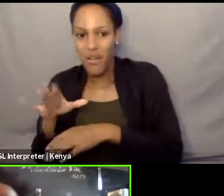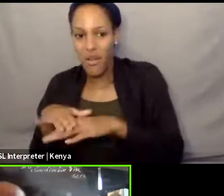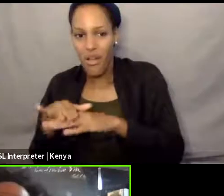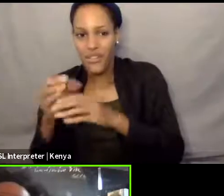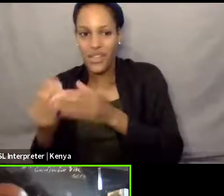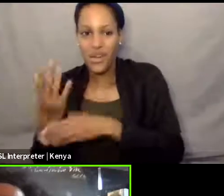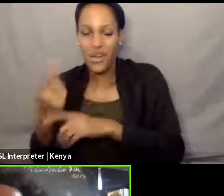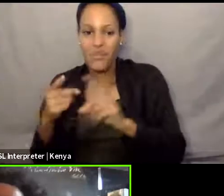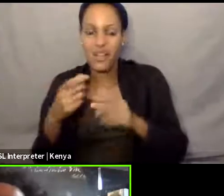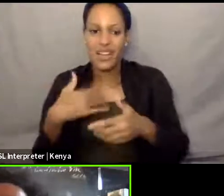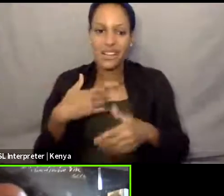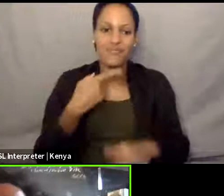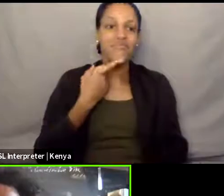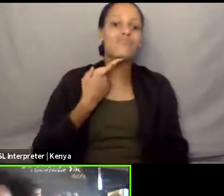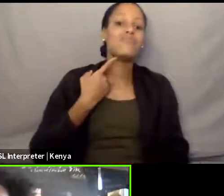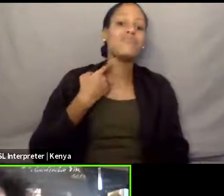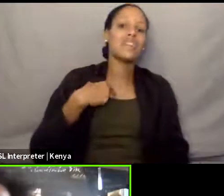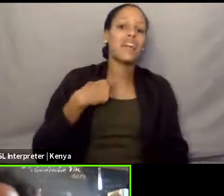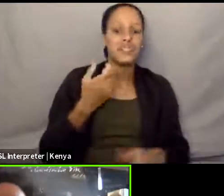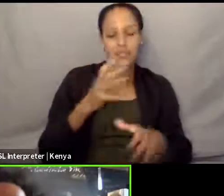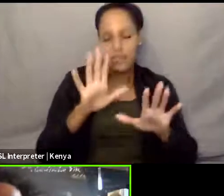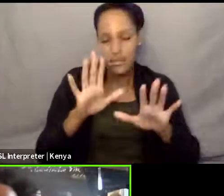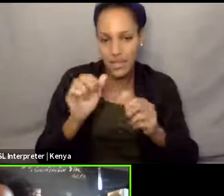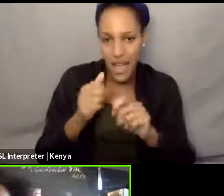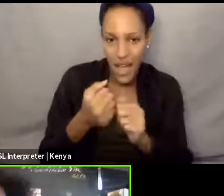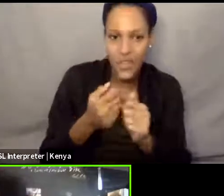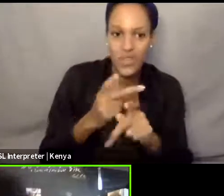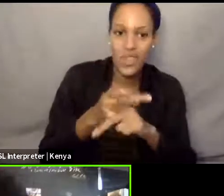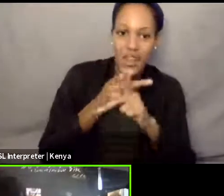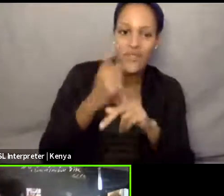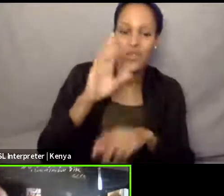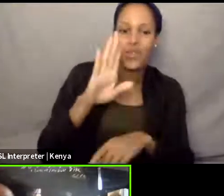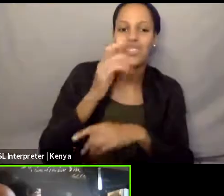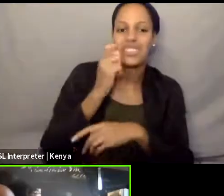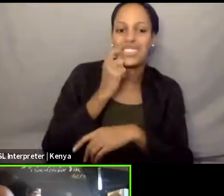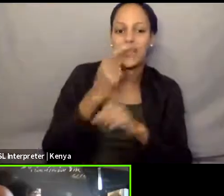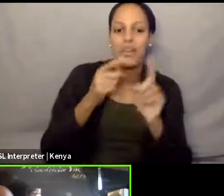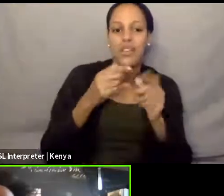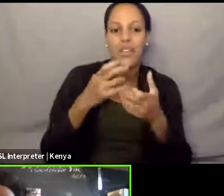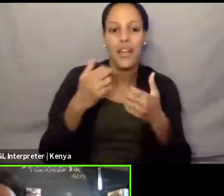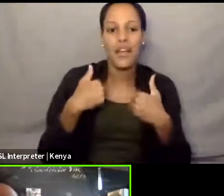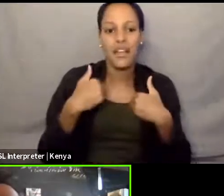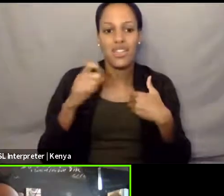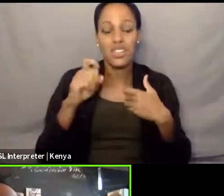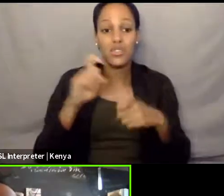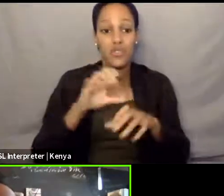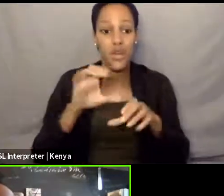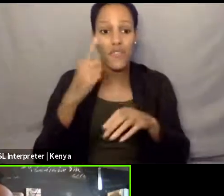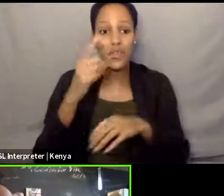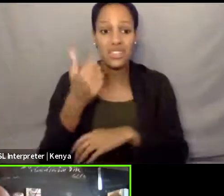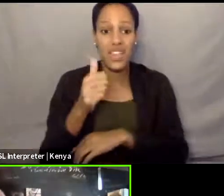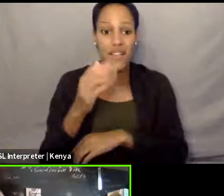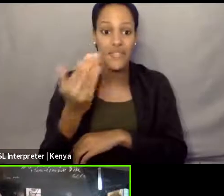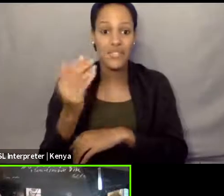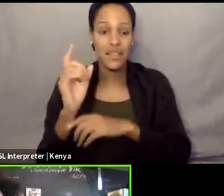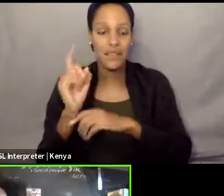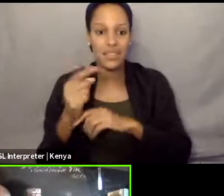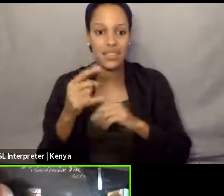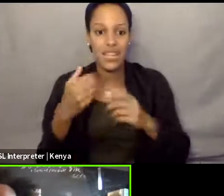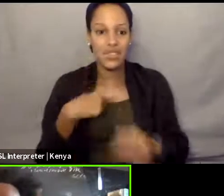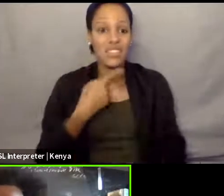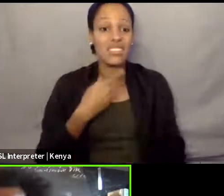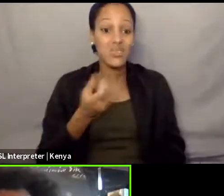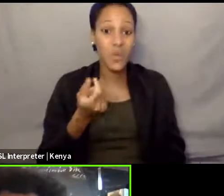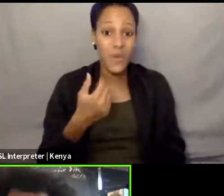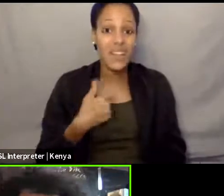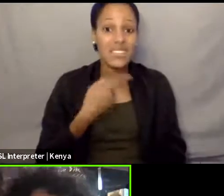this is like a way to care for your teeth. It's not, kind of rich coconut oil, but you got to do it for like 10 or 15 minutes. And anyway, I swallowed